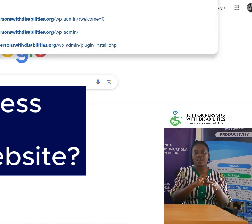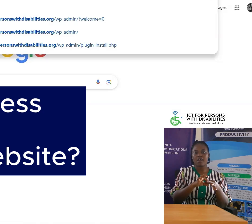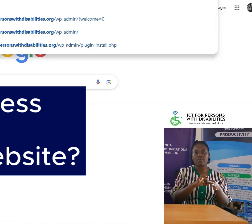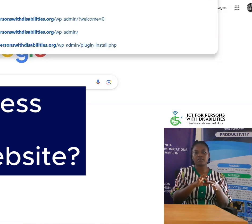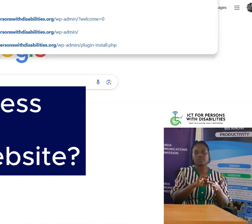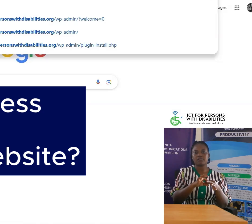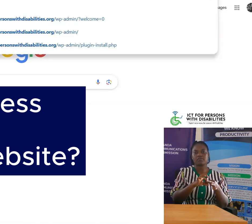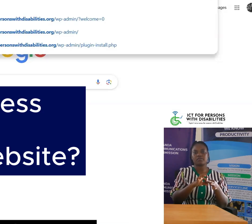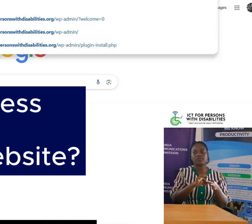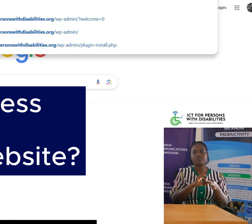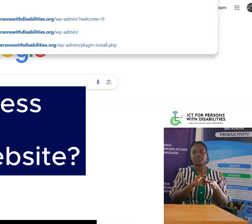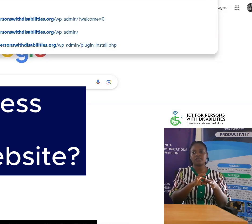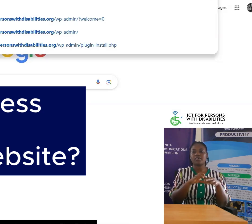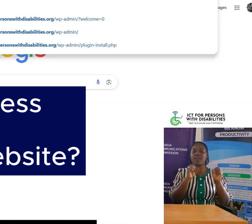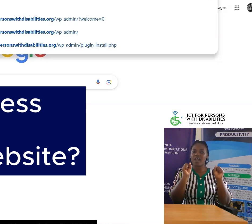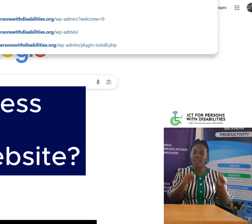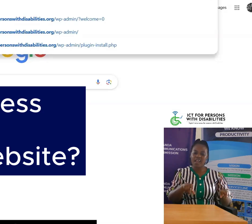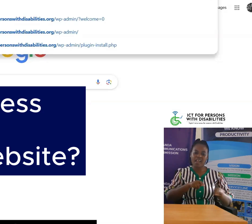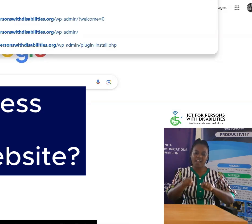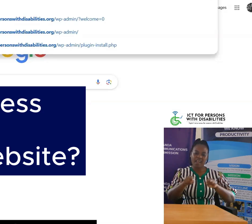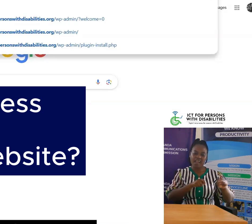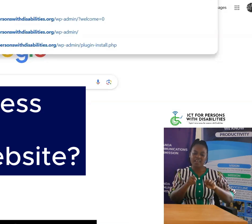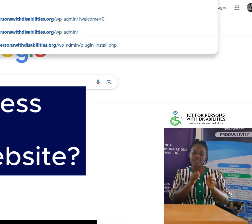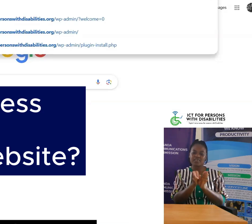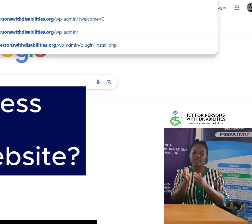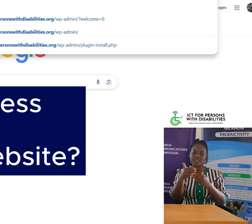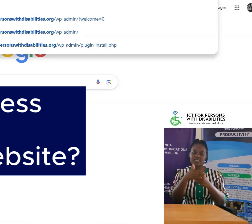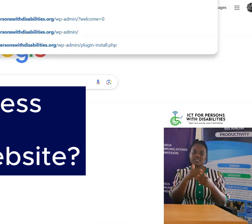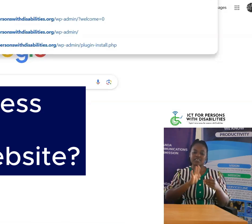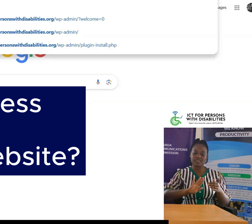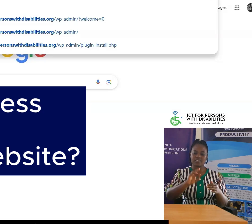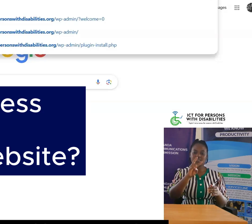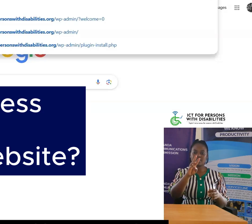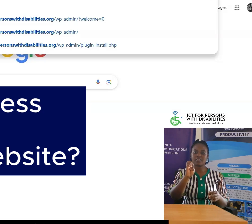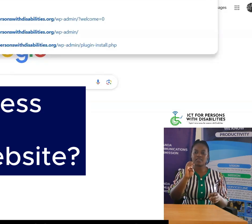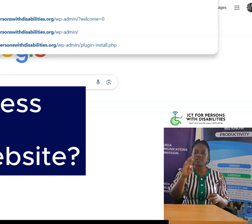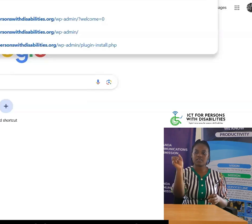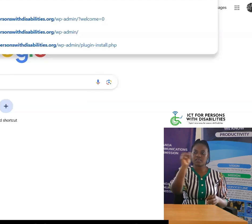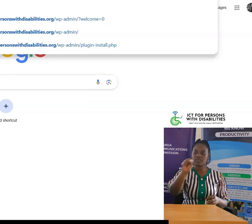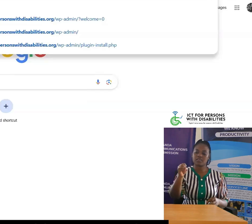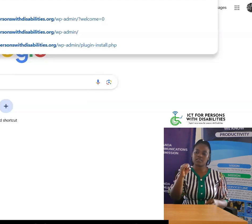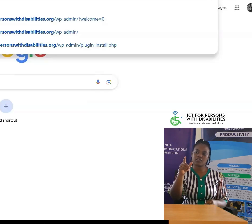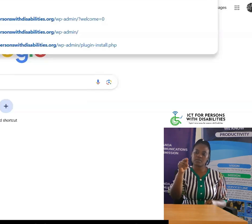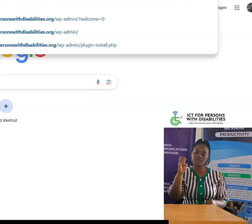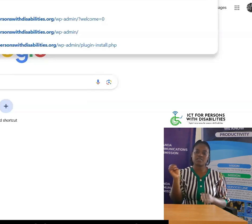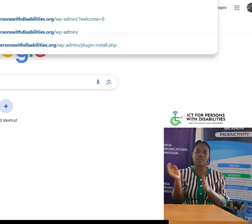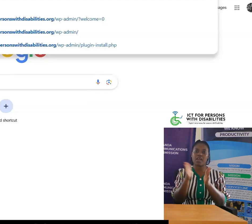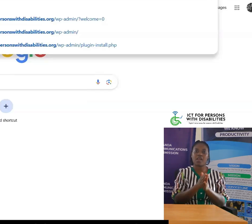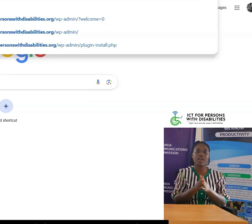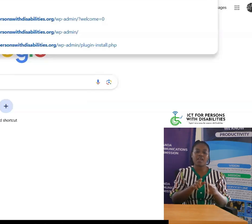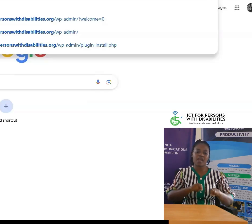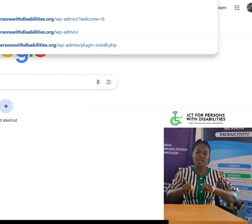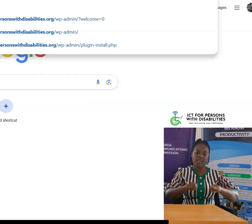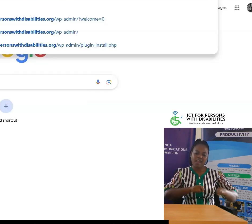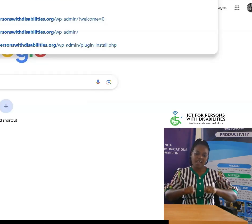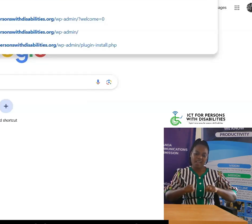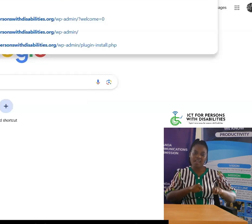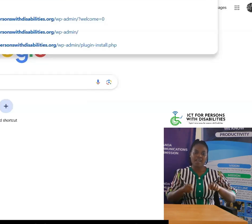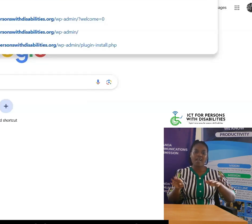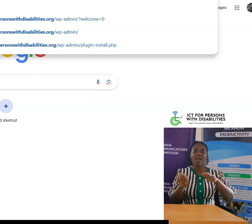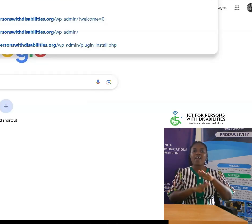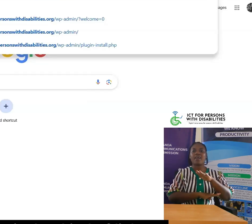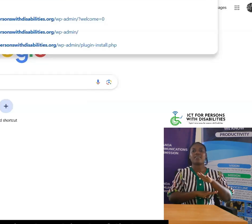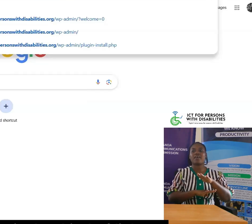ICT. Disabilities from NUDIPU, and that is how we were able to create